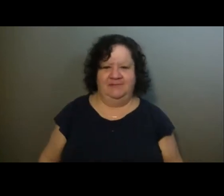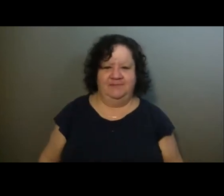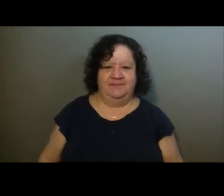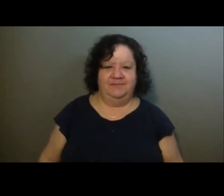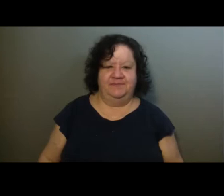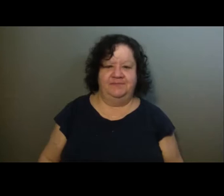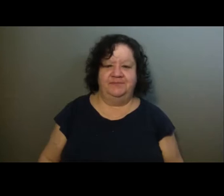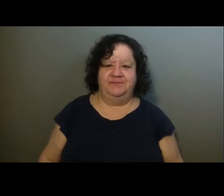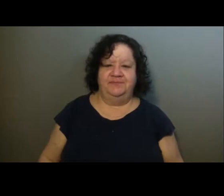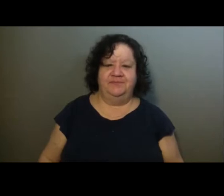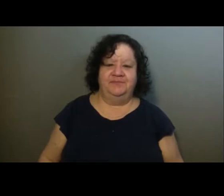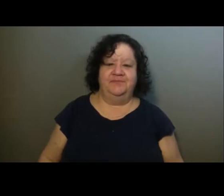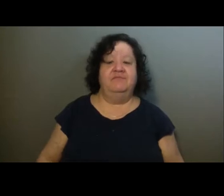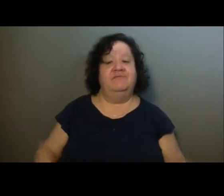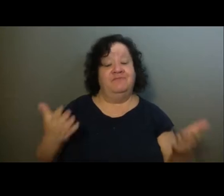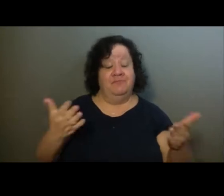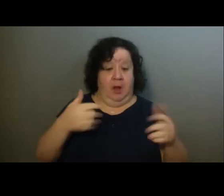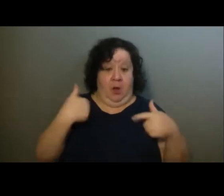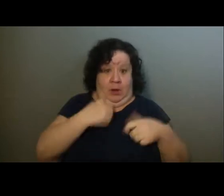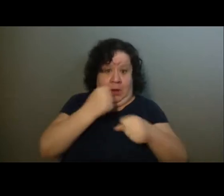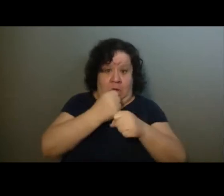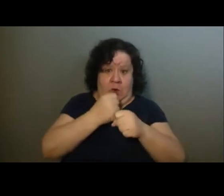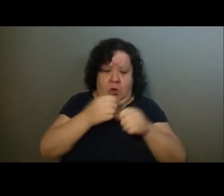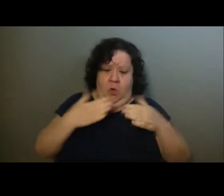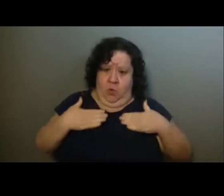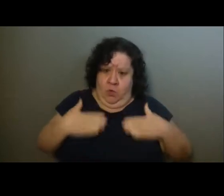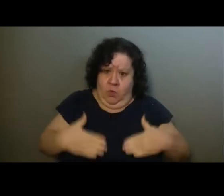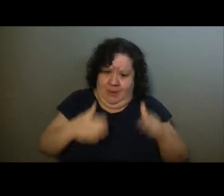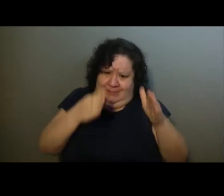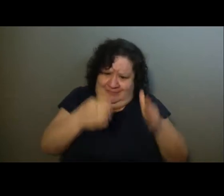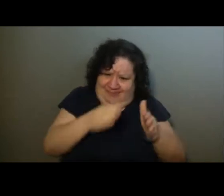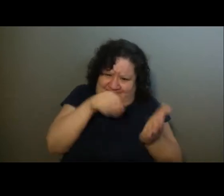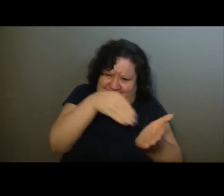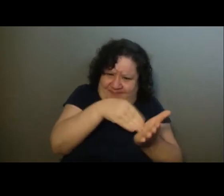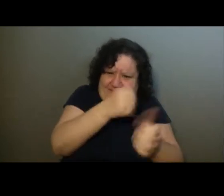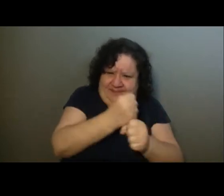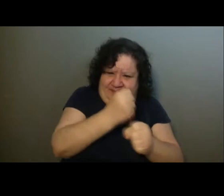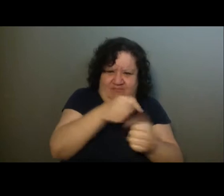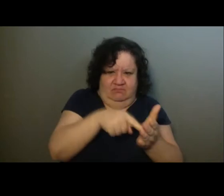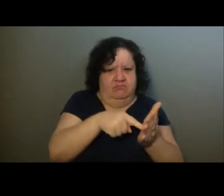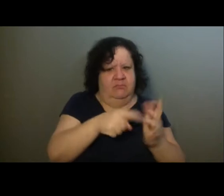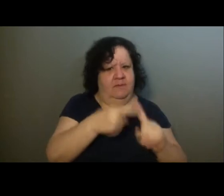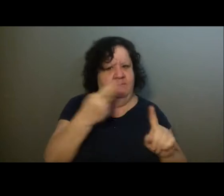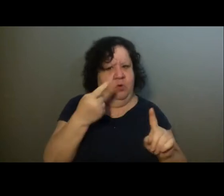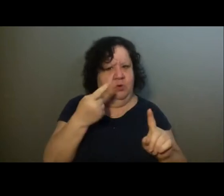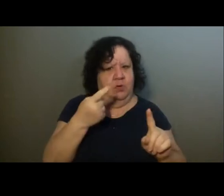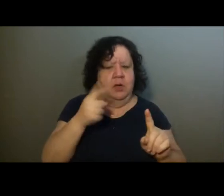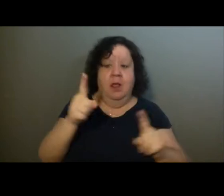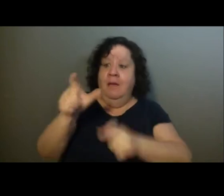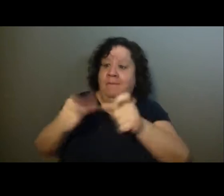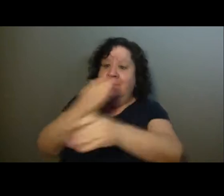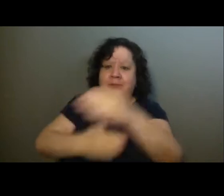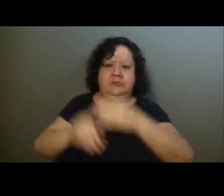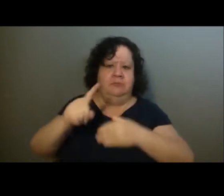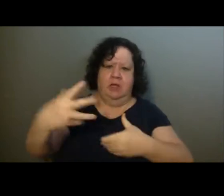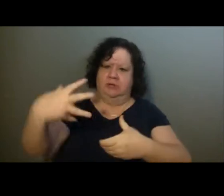of solutions by and for persons with disabilities. Relevant technologies and adaptation of the existing tools can be